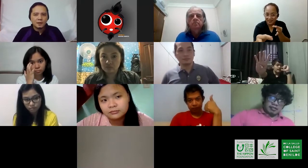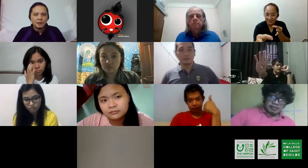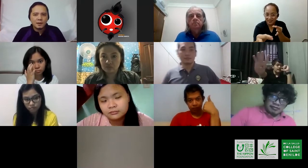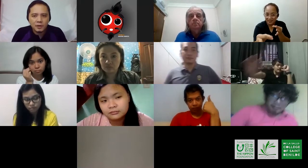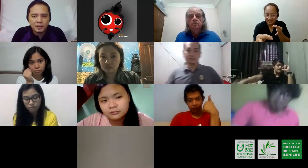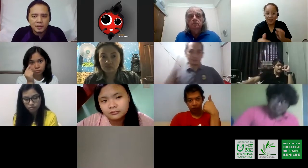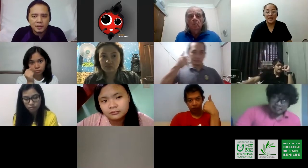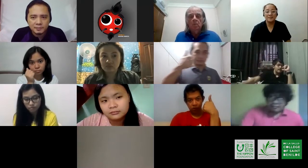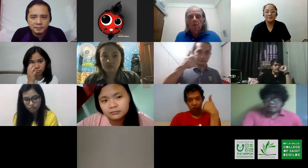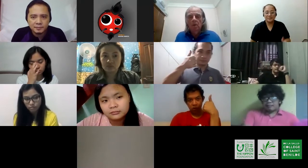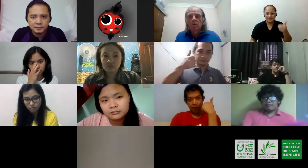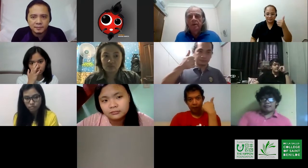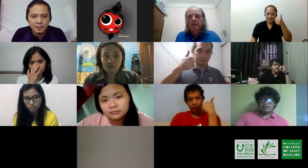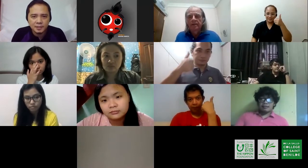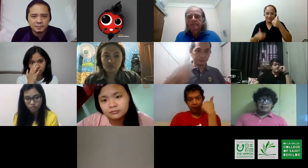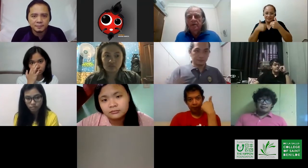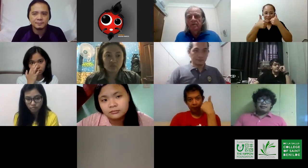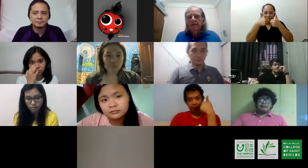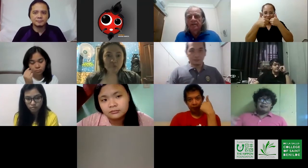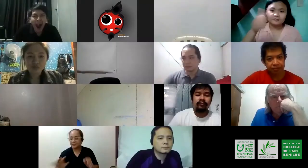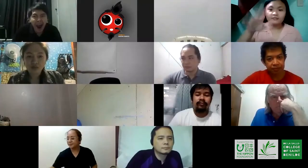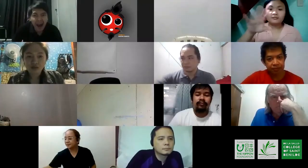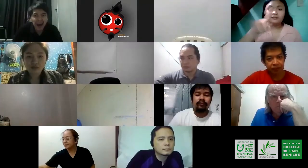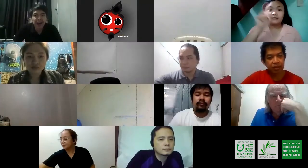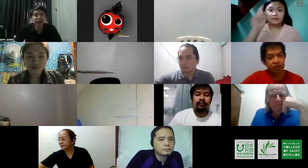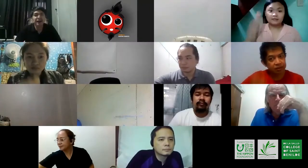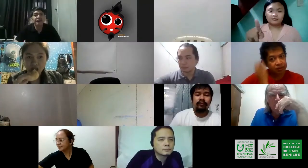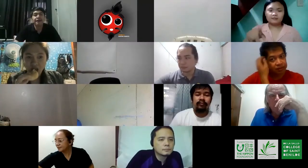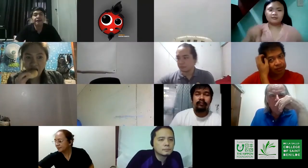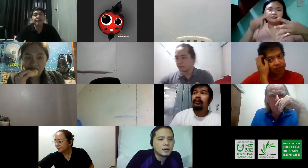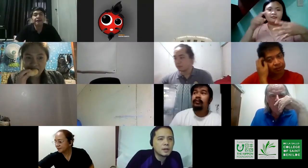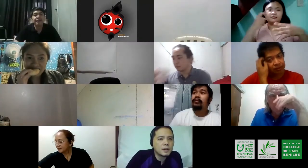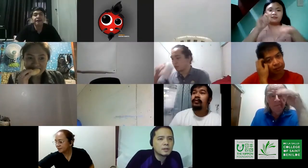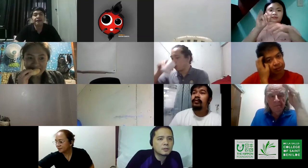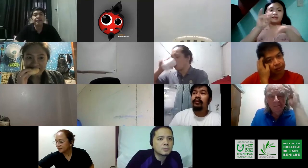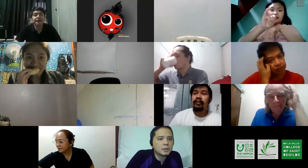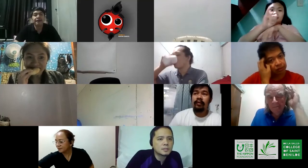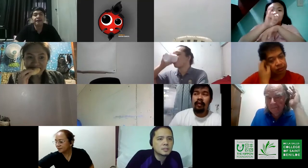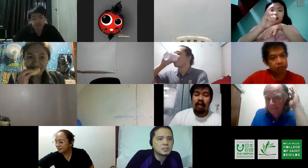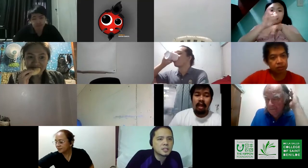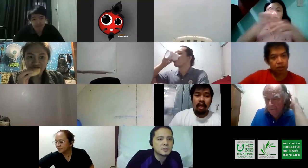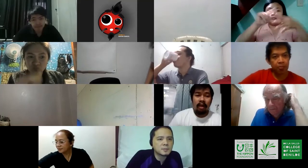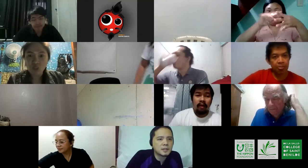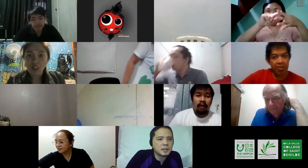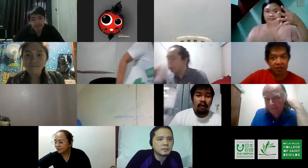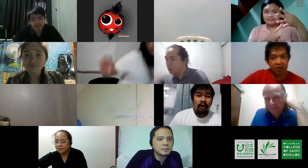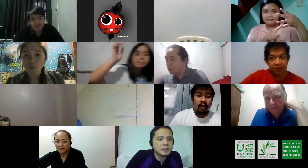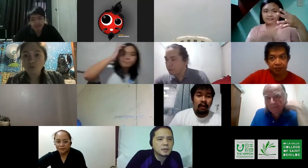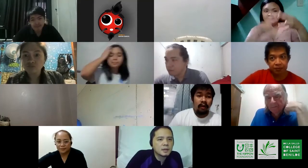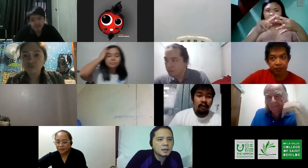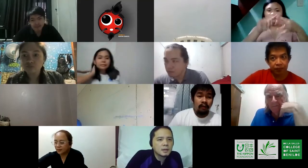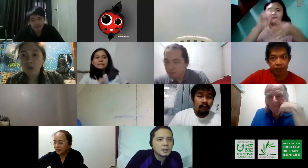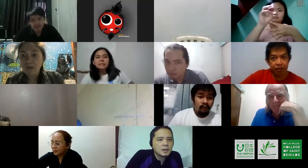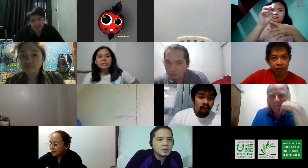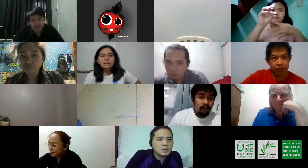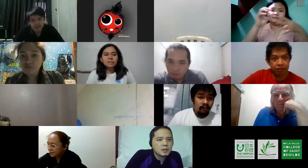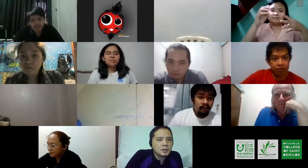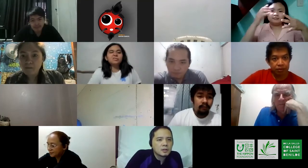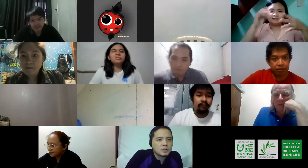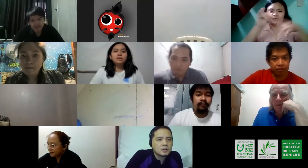Okay, sir. Sounds okay, good. All right. Okay, Dr. Woody, this is Jasmine speaking. Mm-hmm.